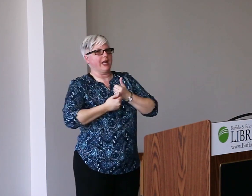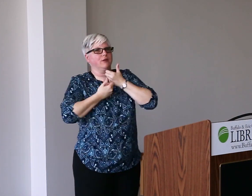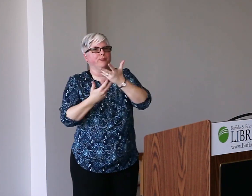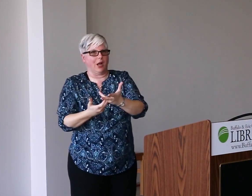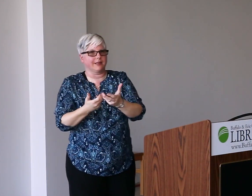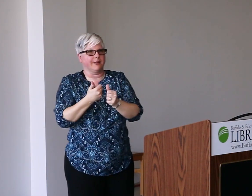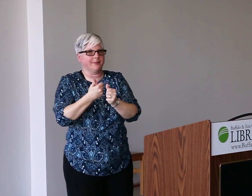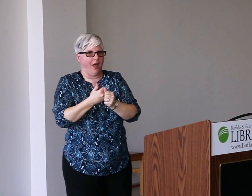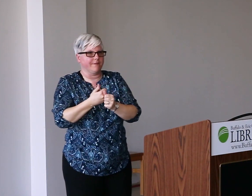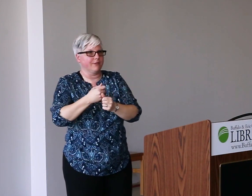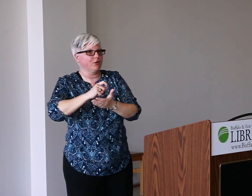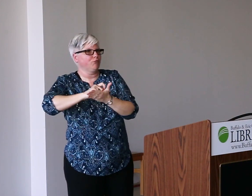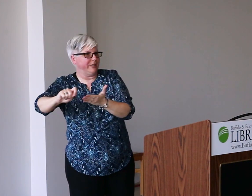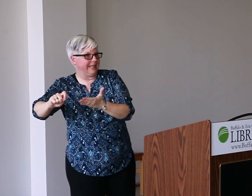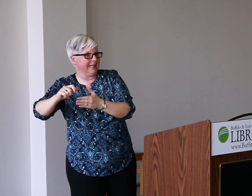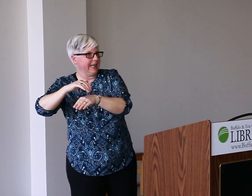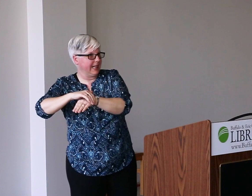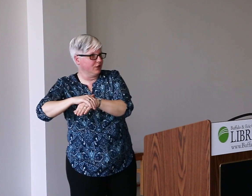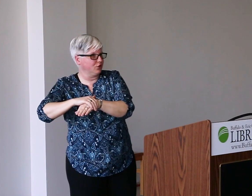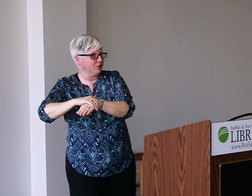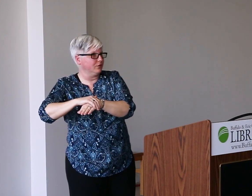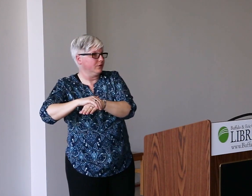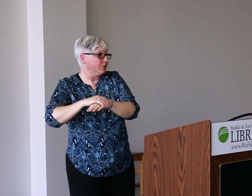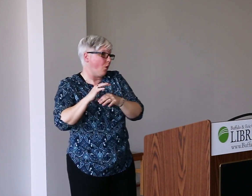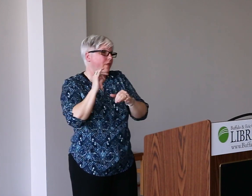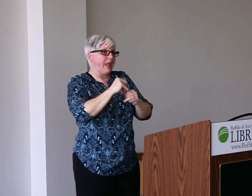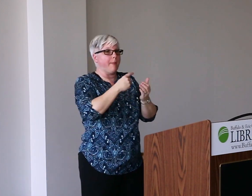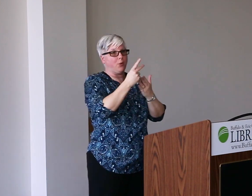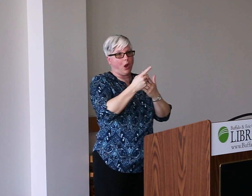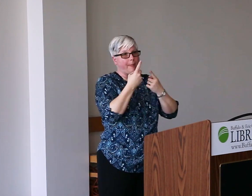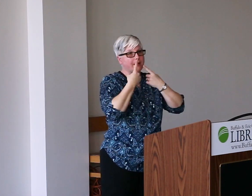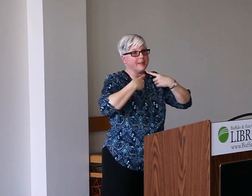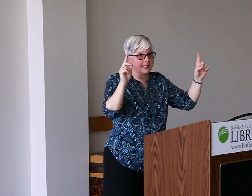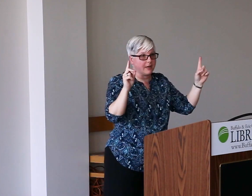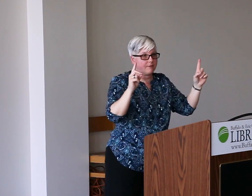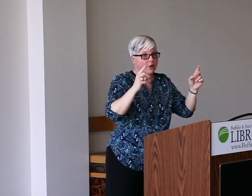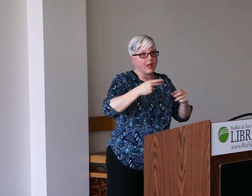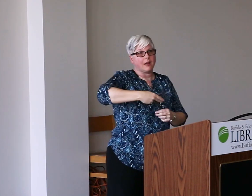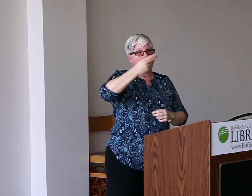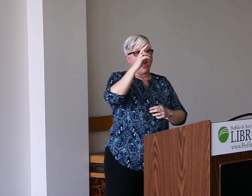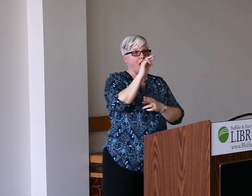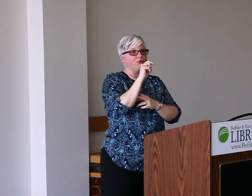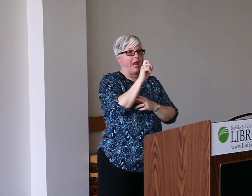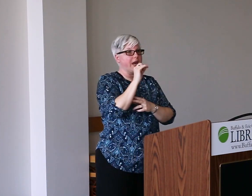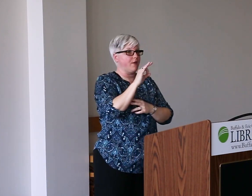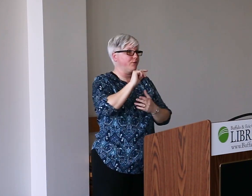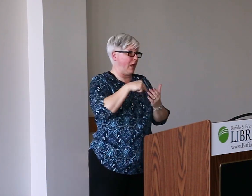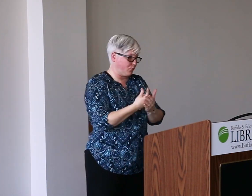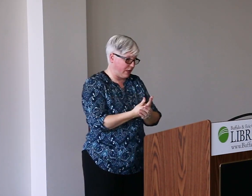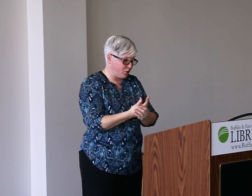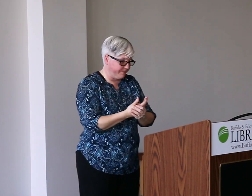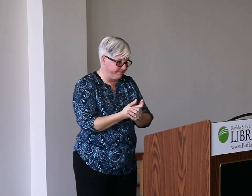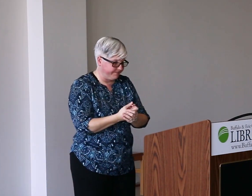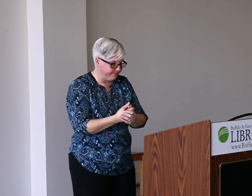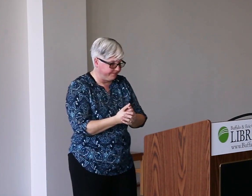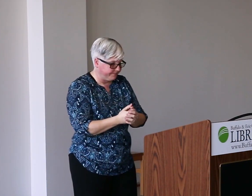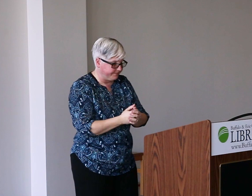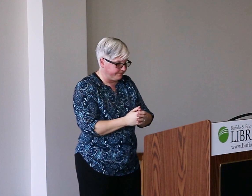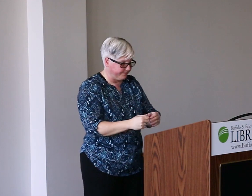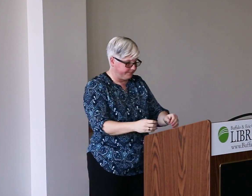how to translate so that they can express themselves in written English. That program has been successful and they have a high rate of